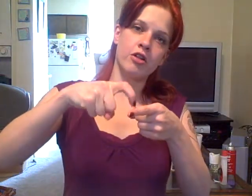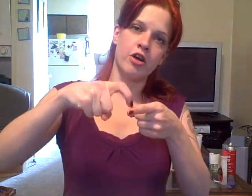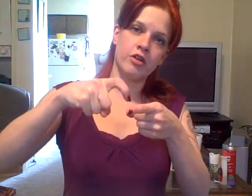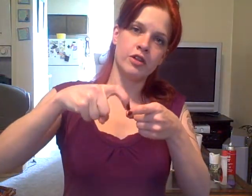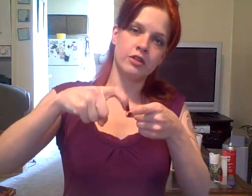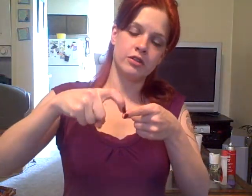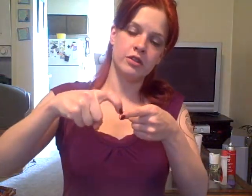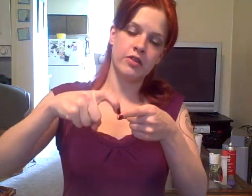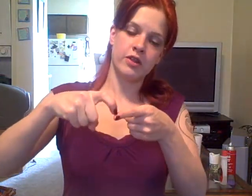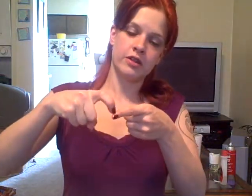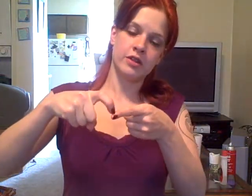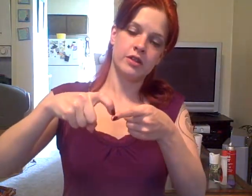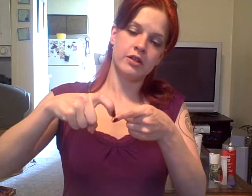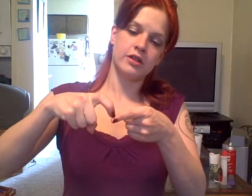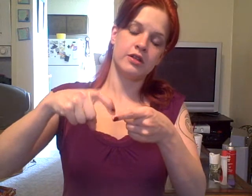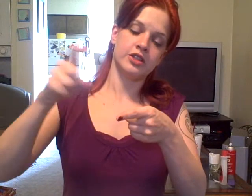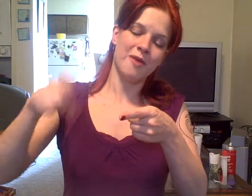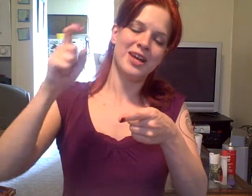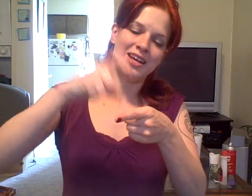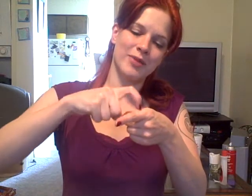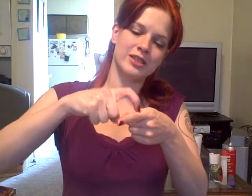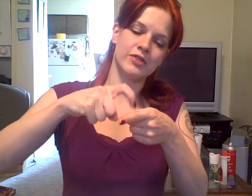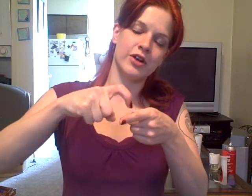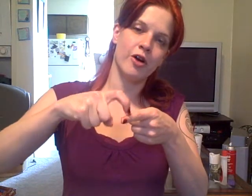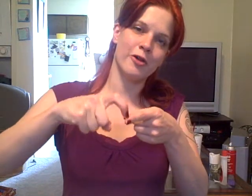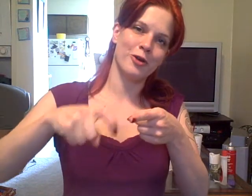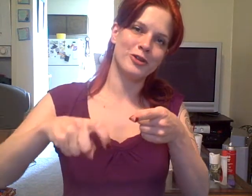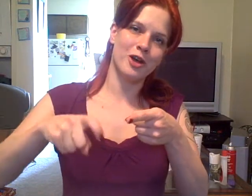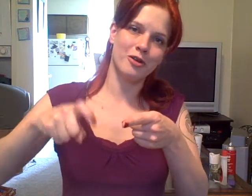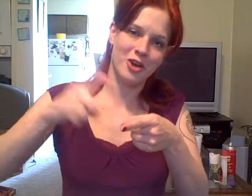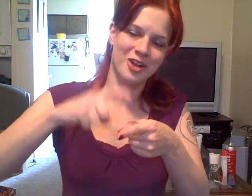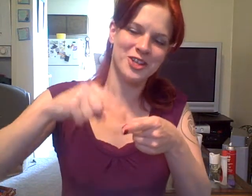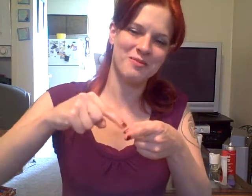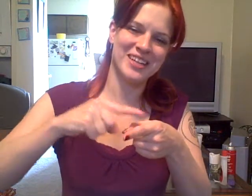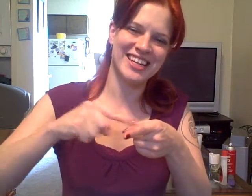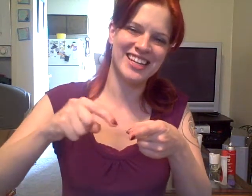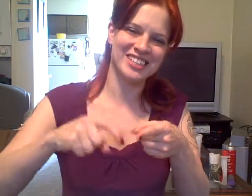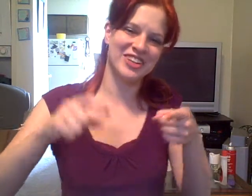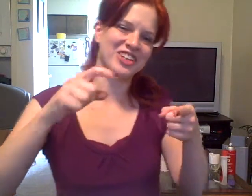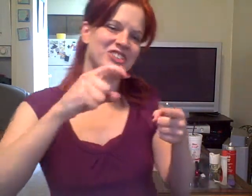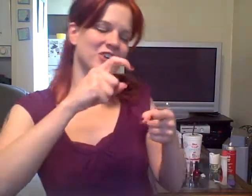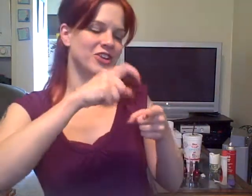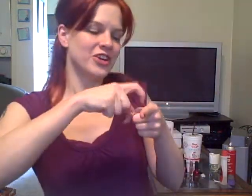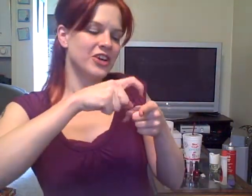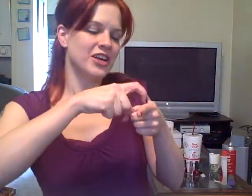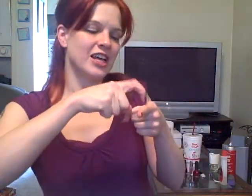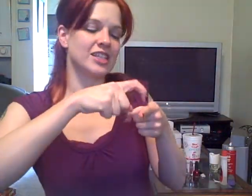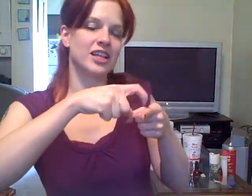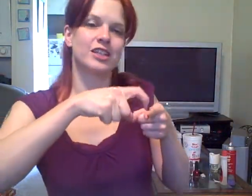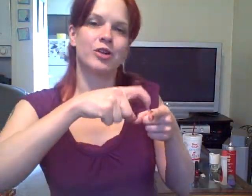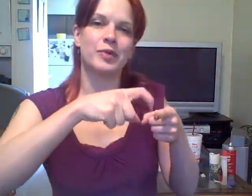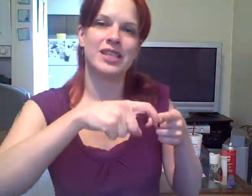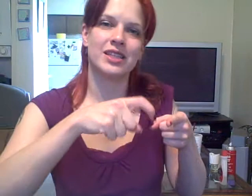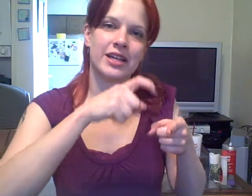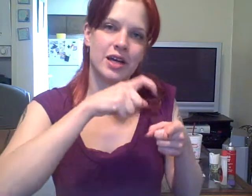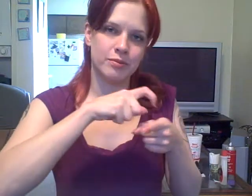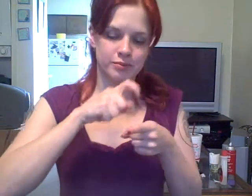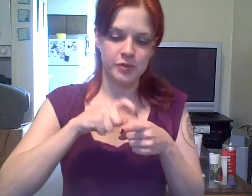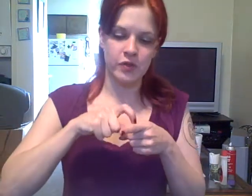along the dominant hand bounces the finger all along the non-dominant index finger. So it's like the little peas lined up. So this